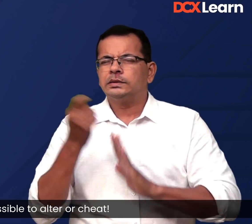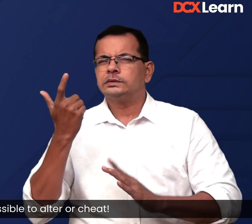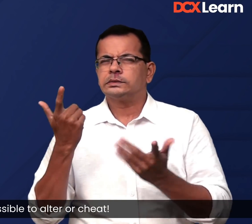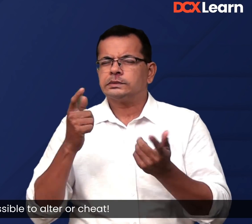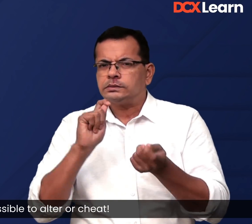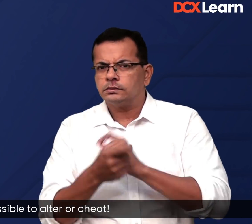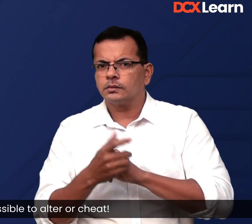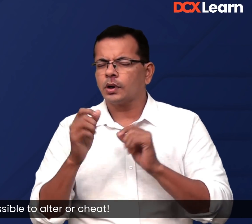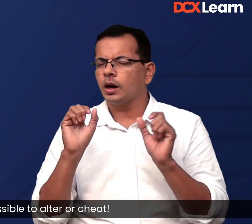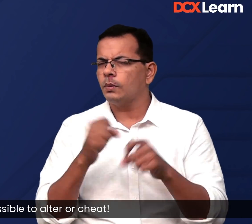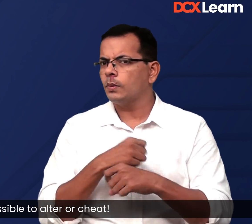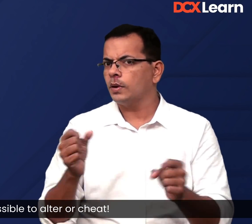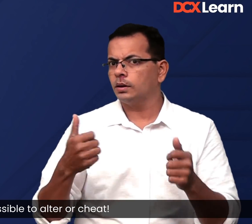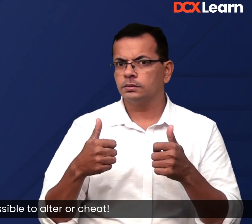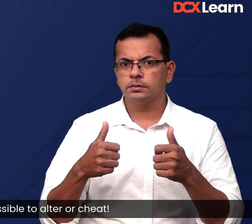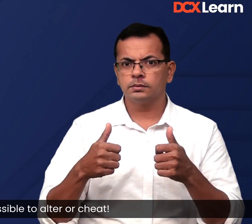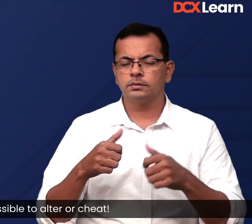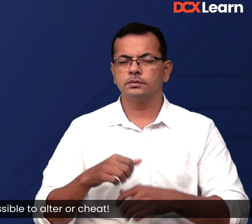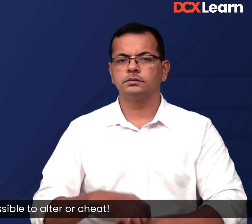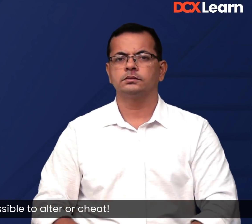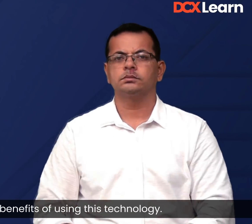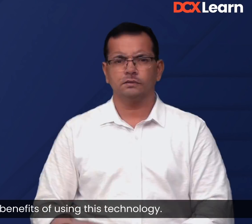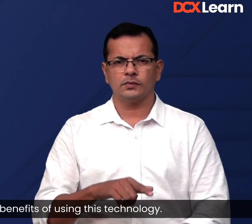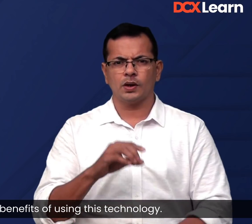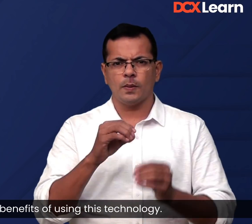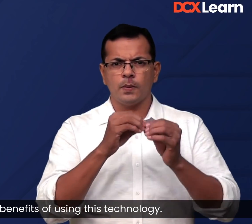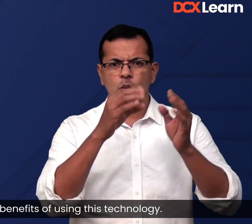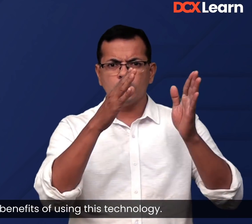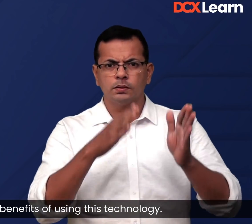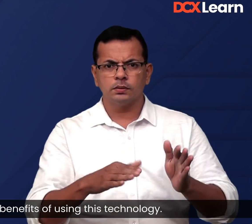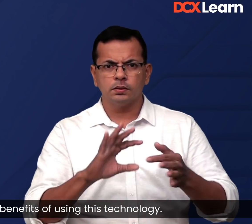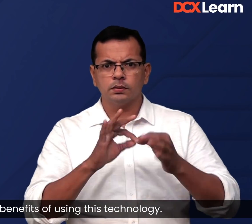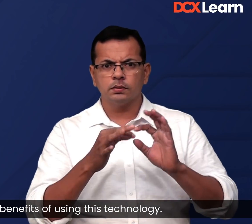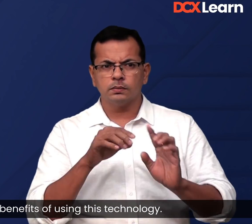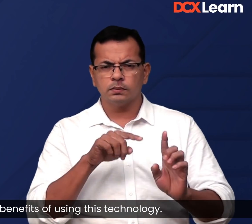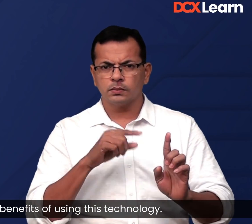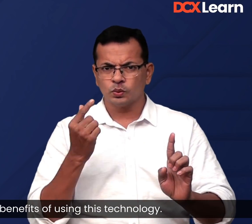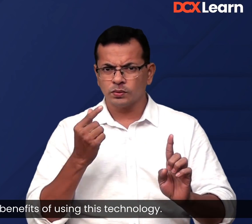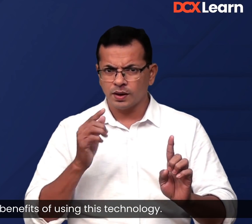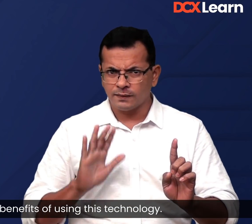to alter or cheat there are many benefits of using this technology